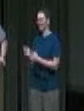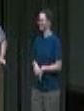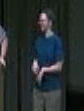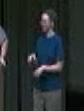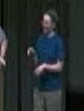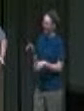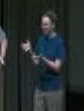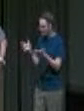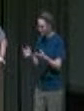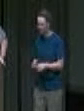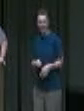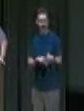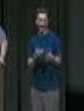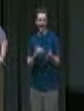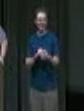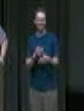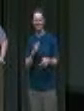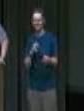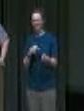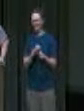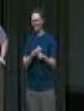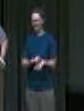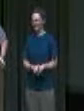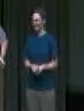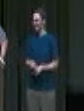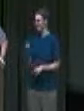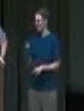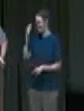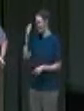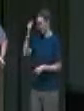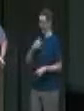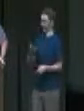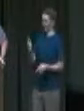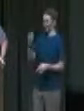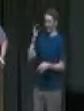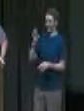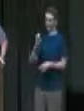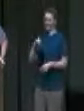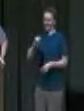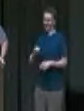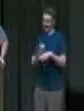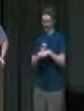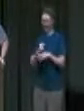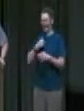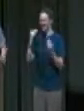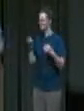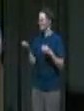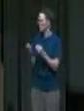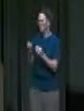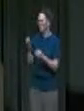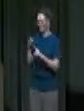Ramsey, as a former EPA intern, I would have expected more from you.